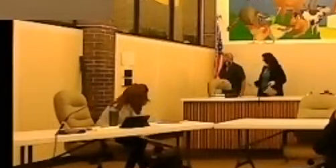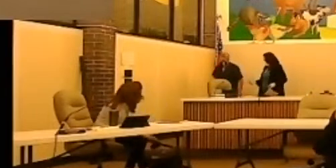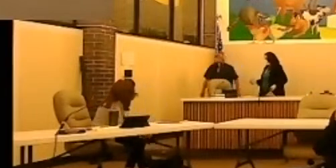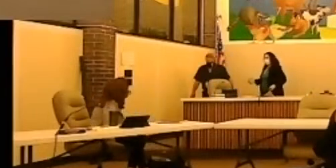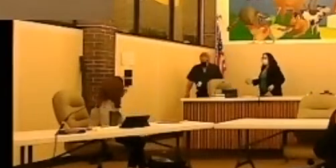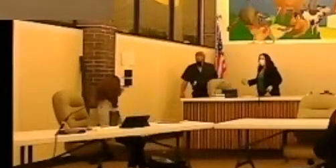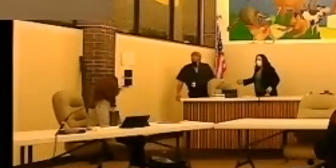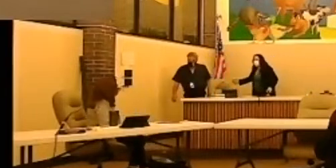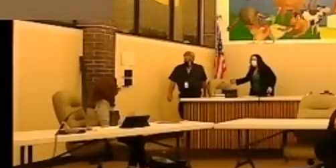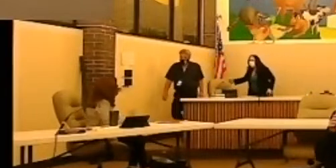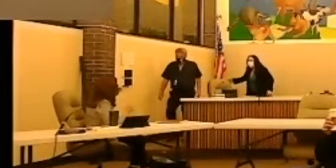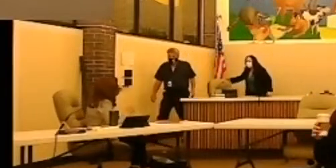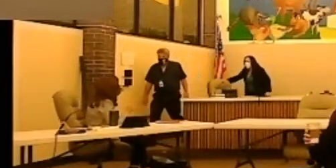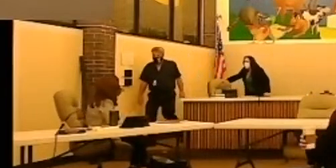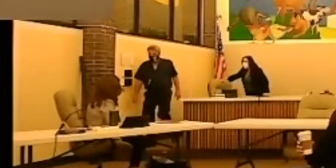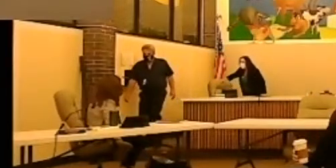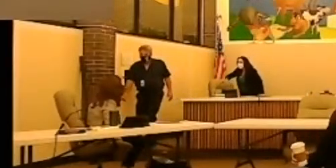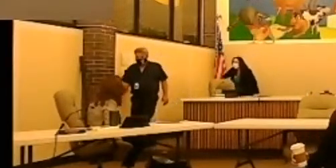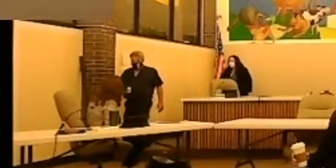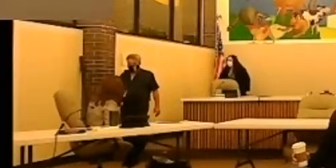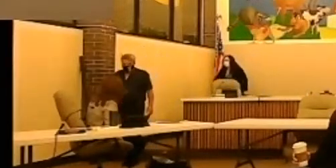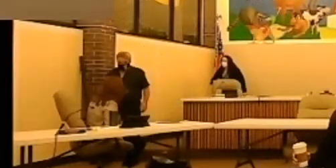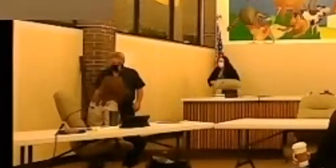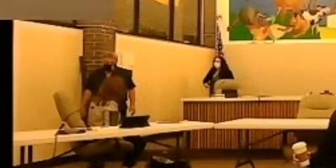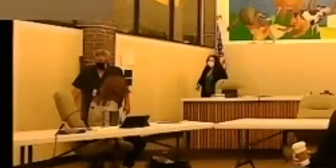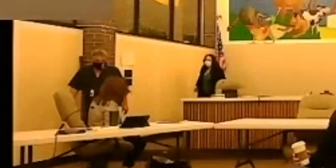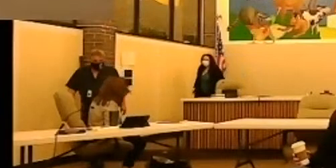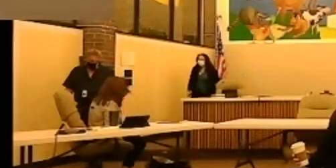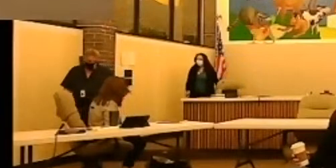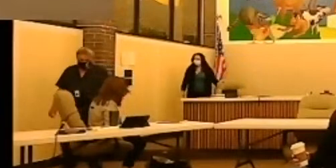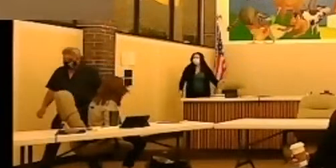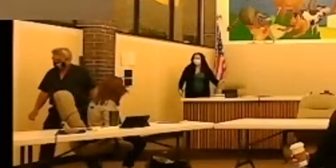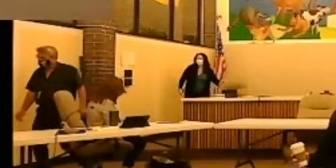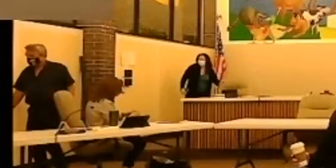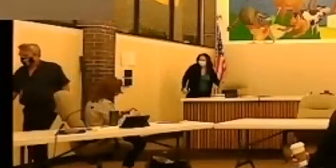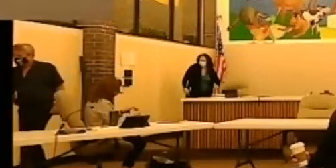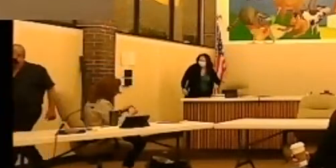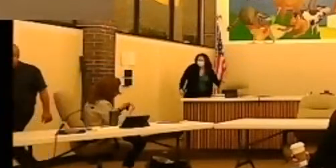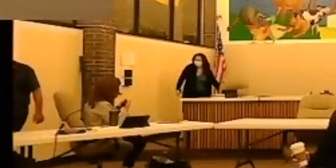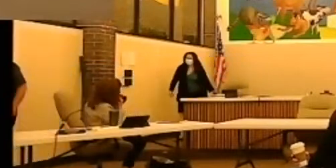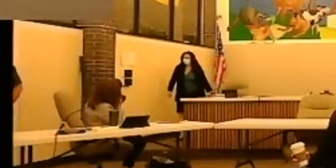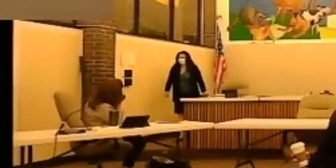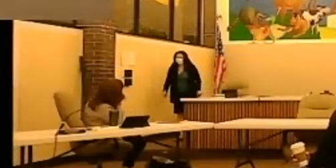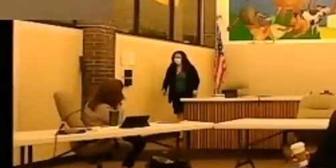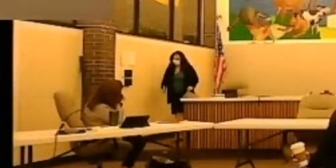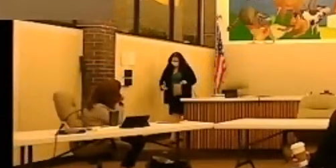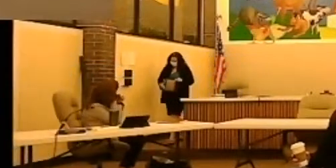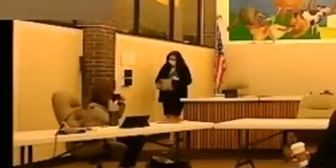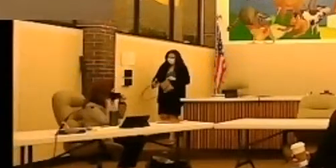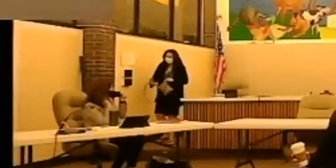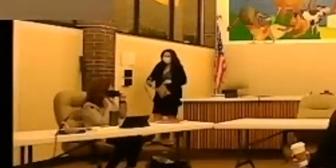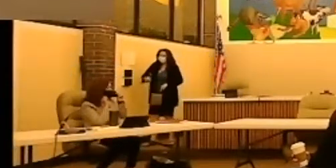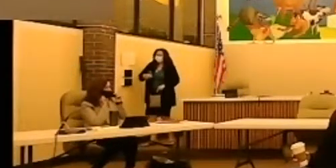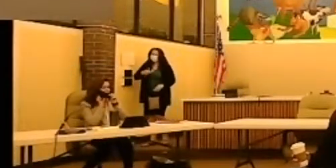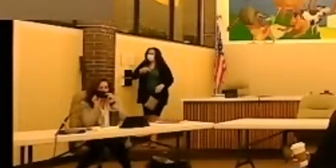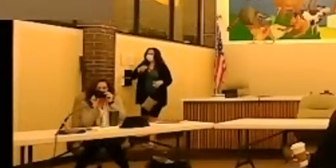Clerks, if you're listening. Jenny's on her way with water. Thank you. You might already be on it.